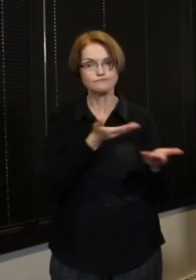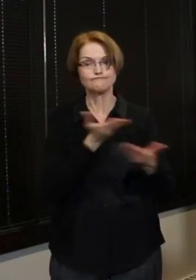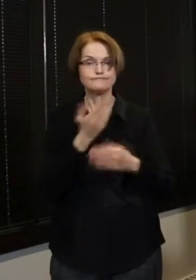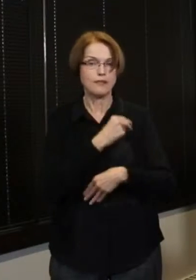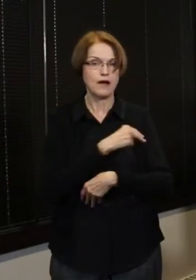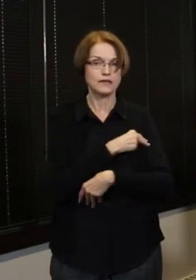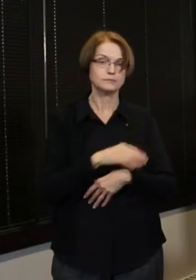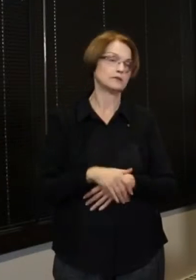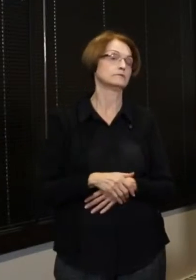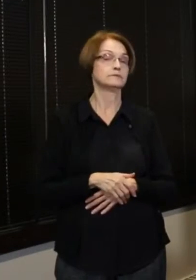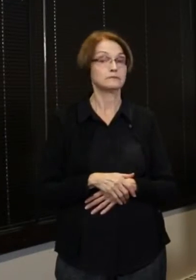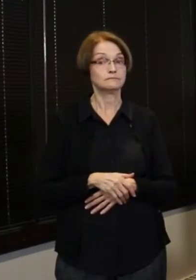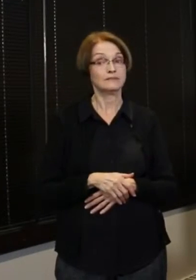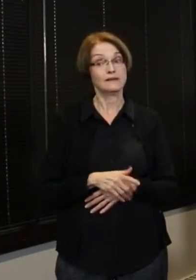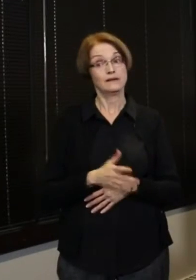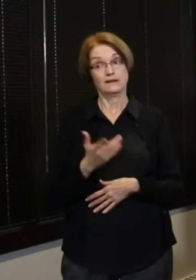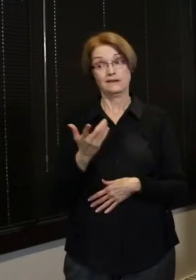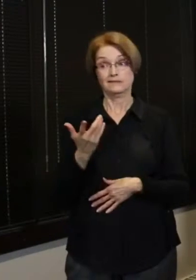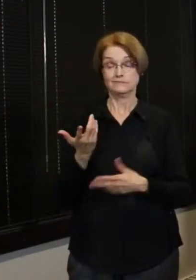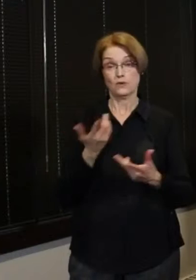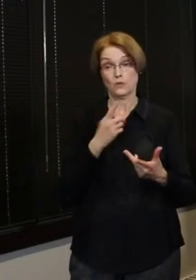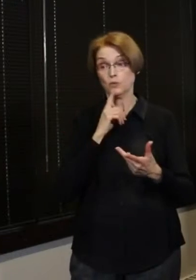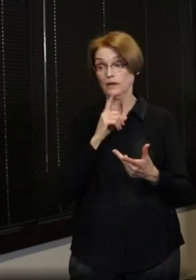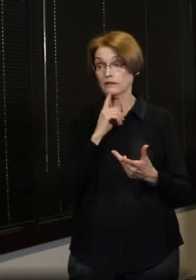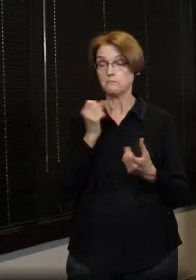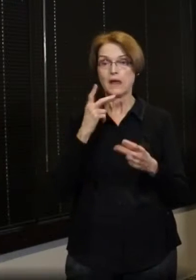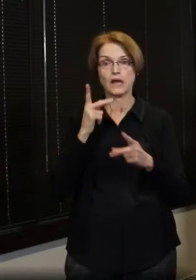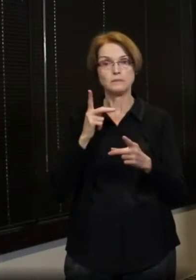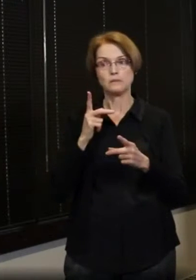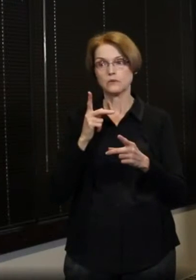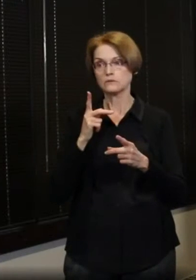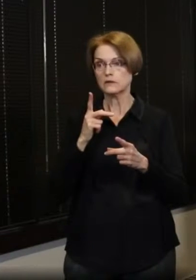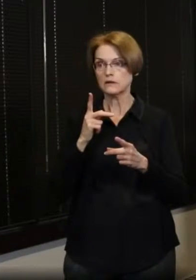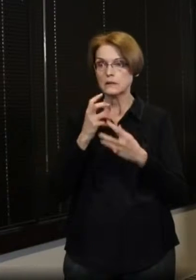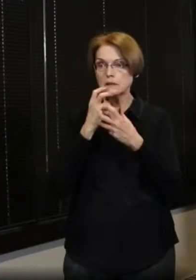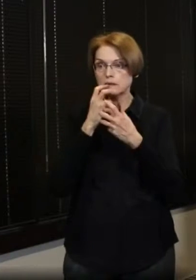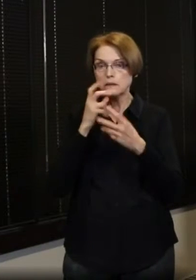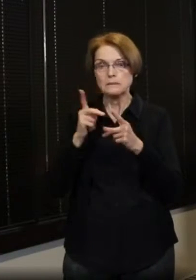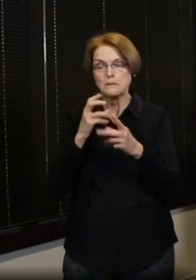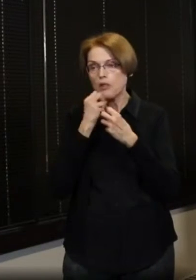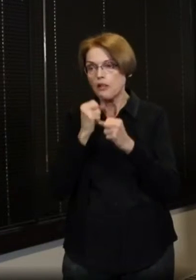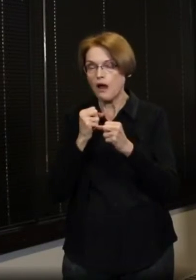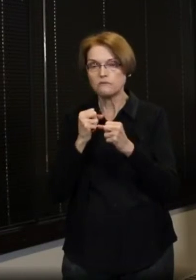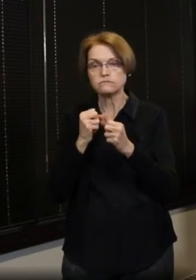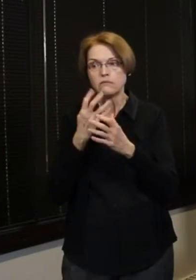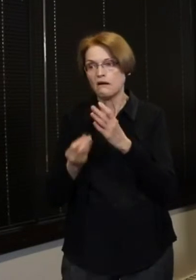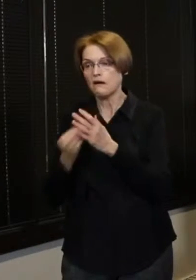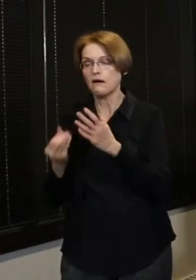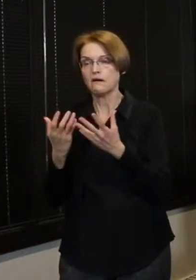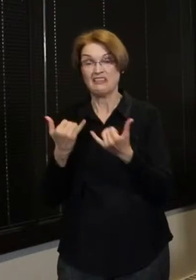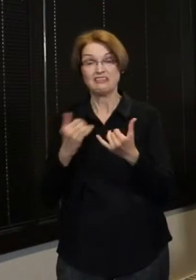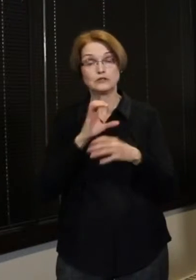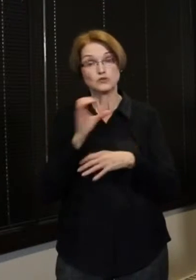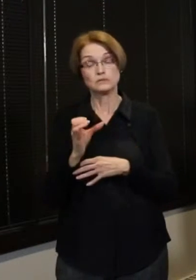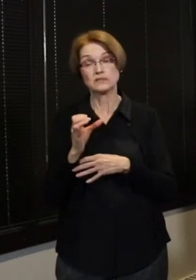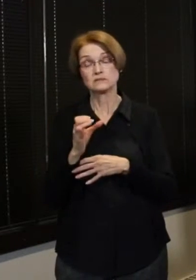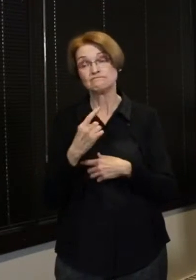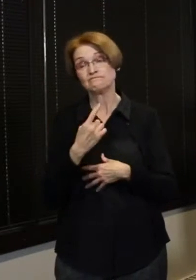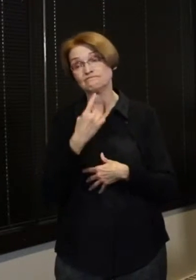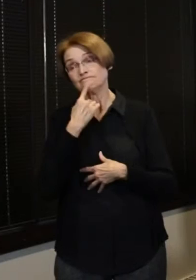loved ones to this virus want to be without them this Christmas either. But this is the Christmas that we